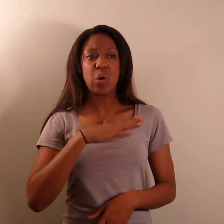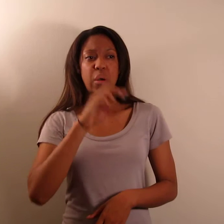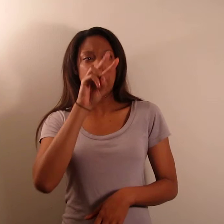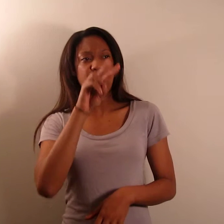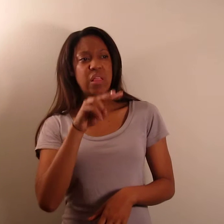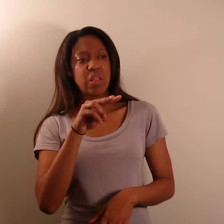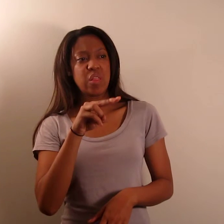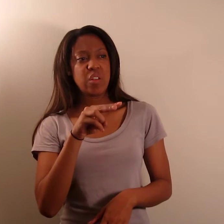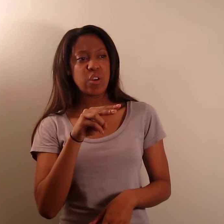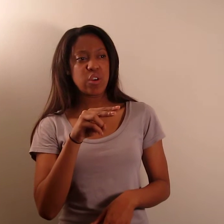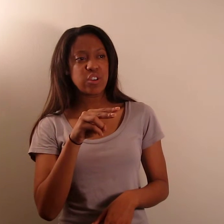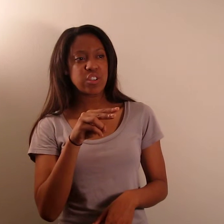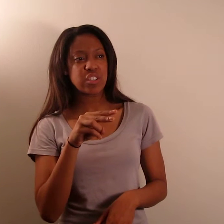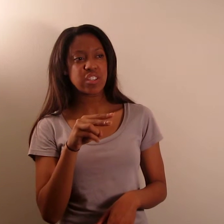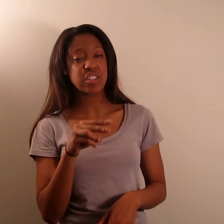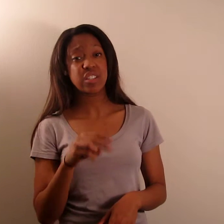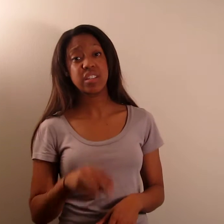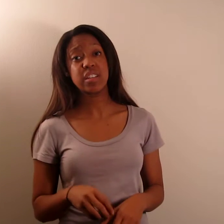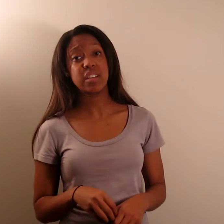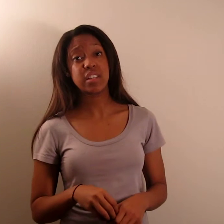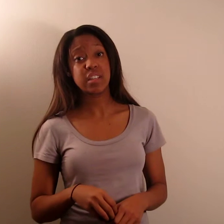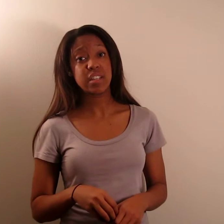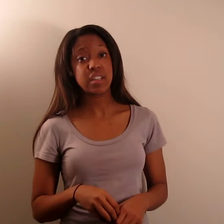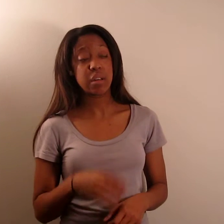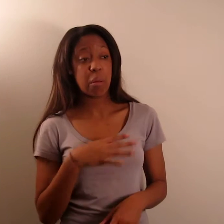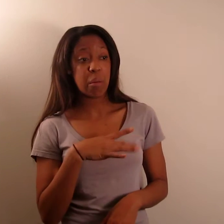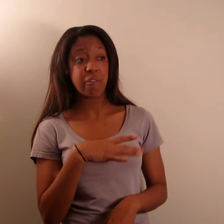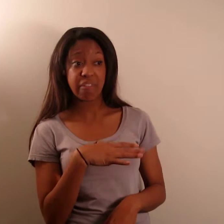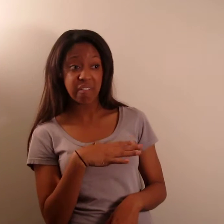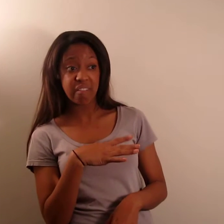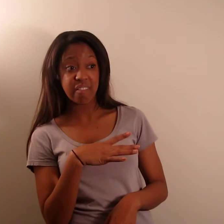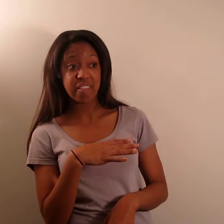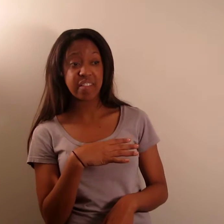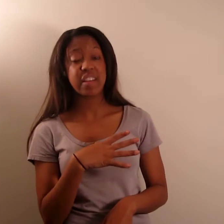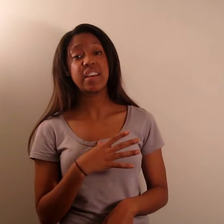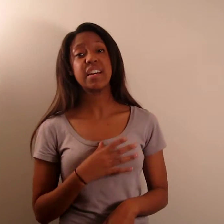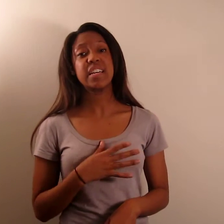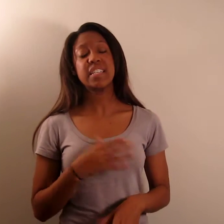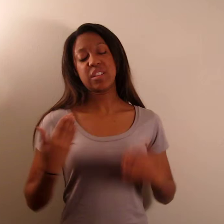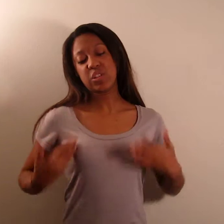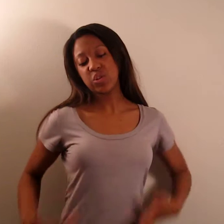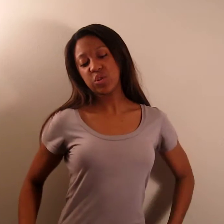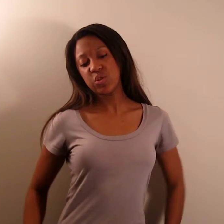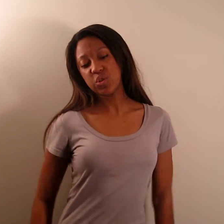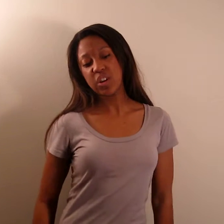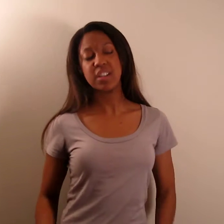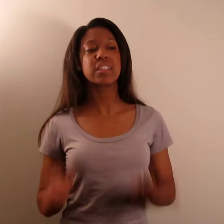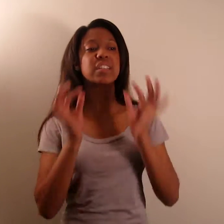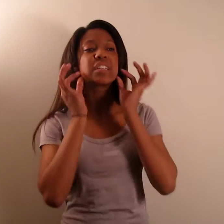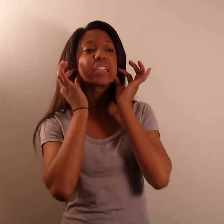back of the bustle. I wanted to grow up to wear earrings and hats and high heels.